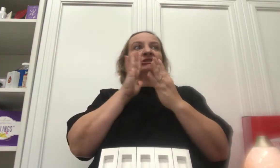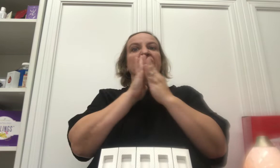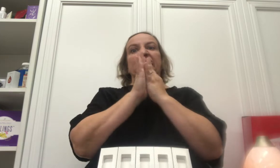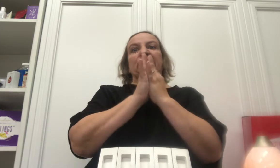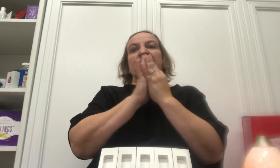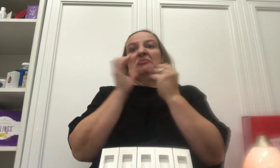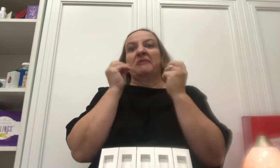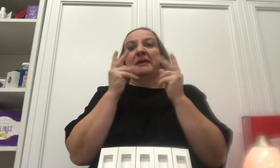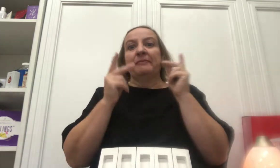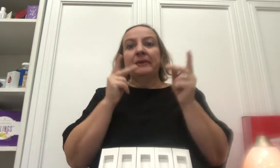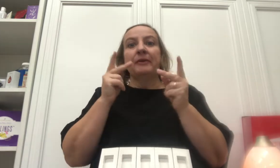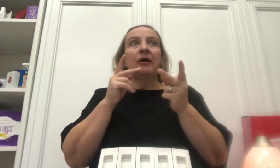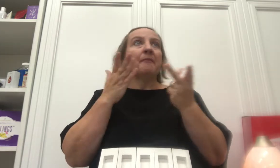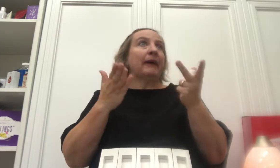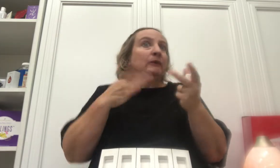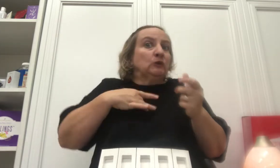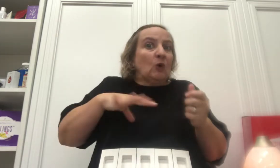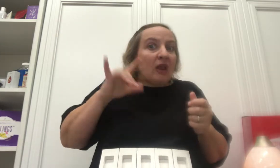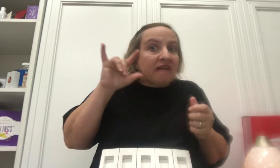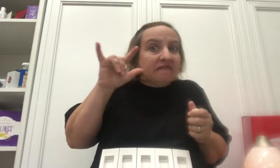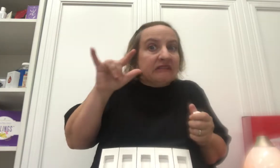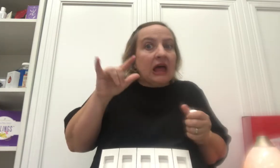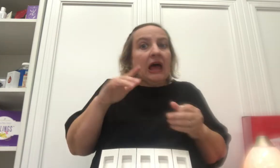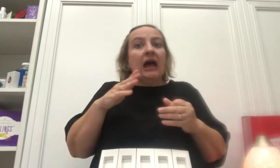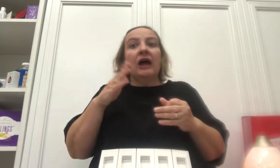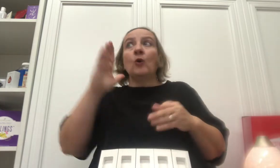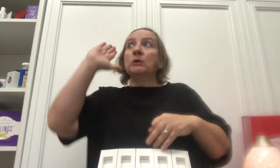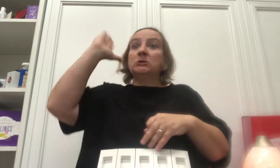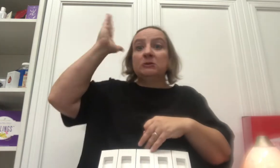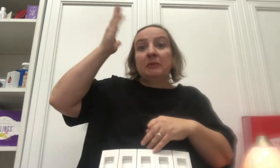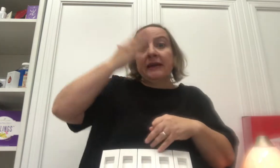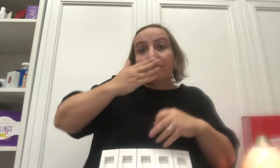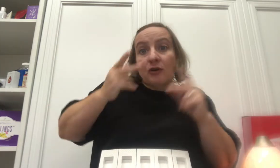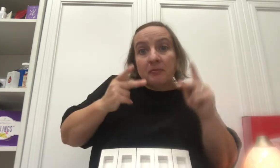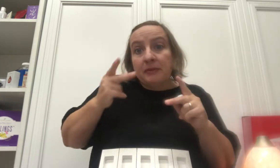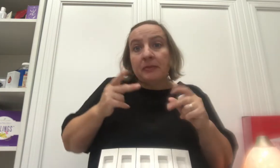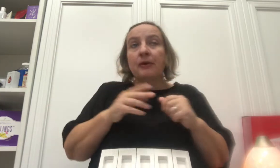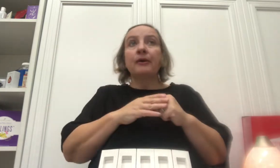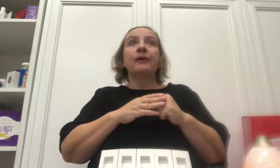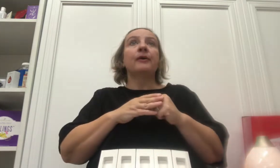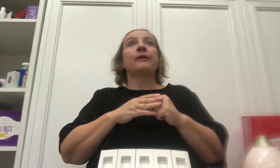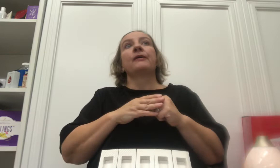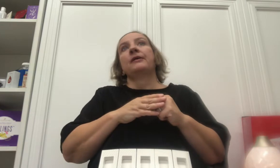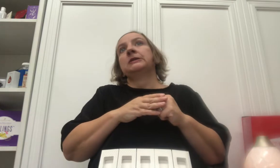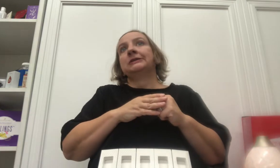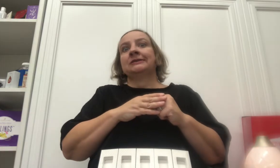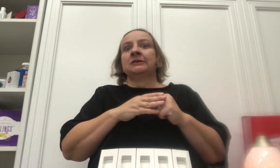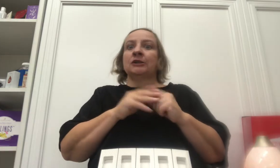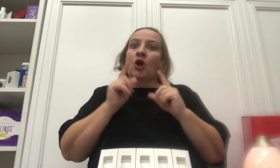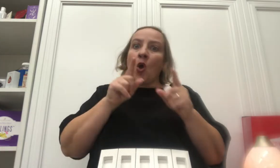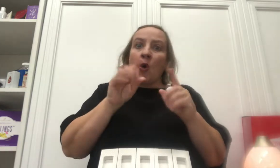you don't like crowds. Maybe you don't like to fly. Maybe speaking in front of people isn't your